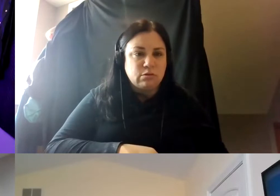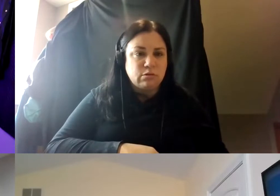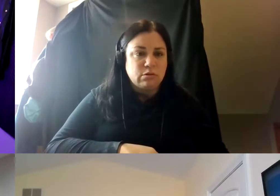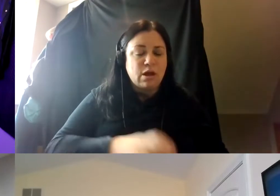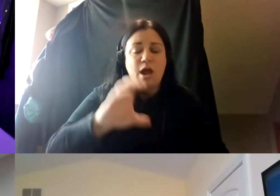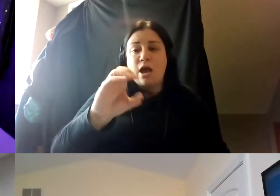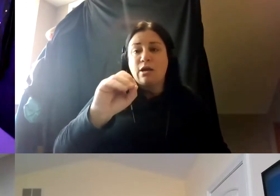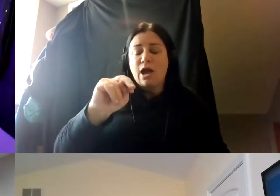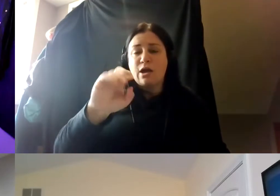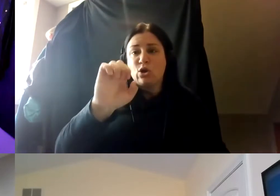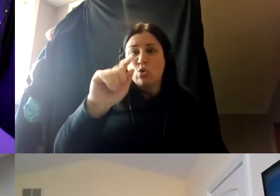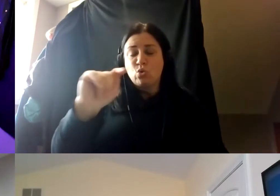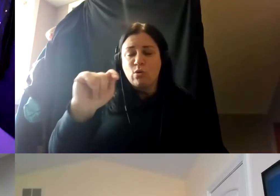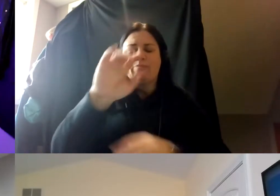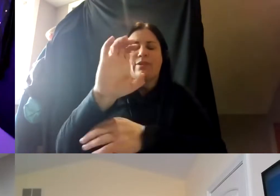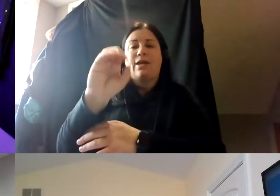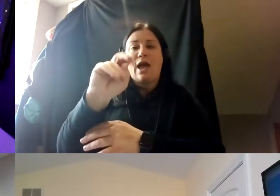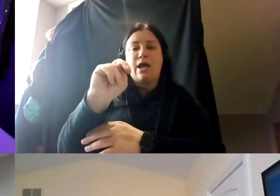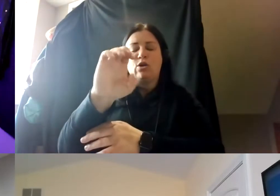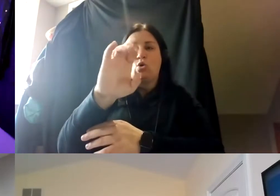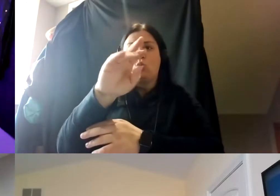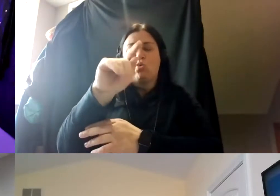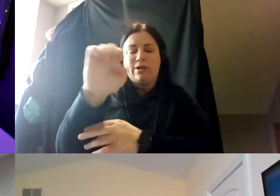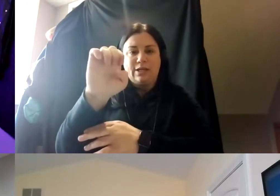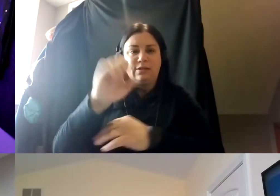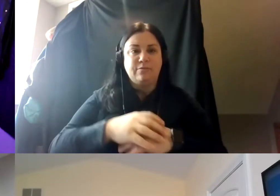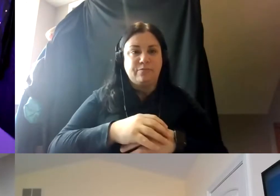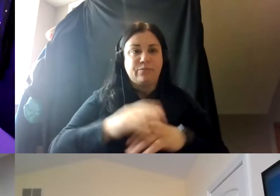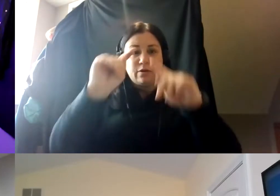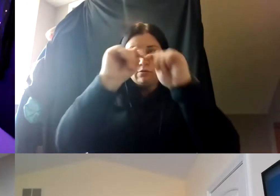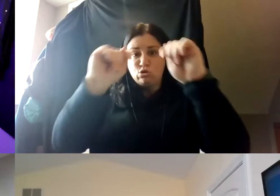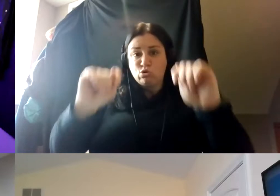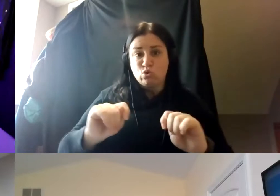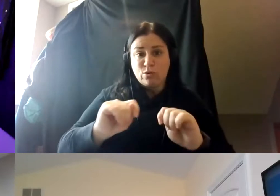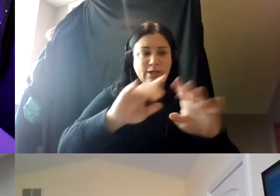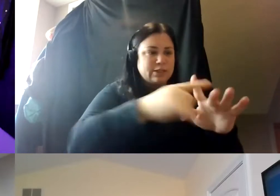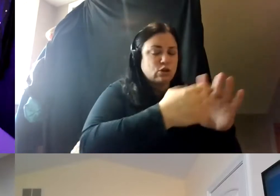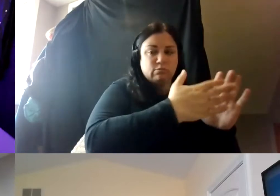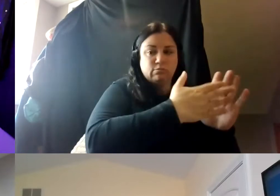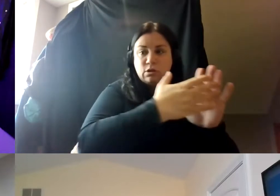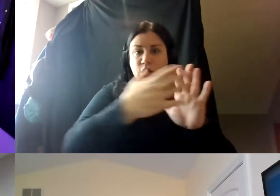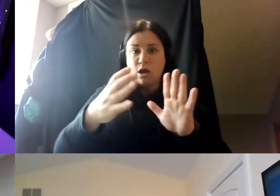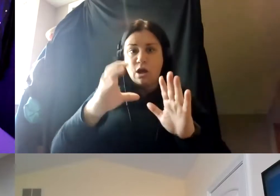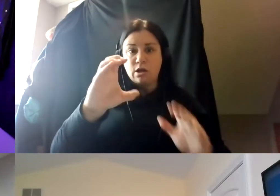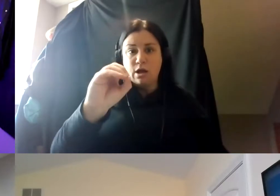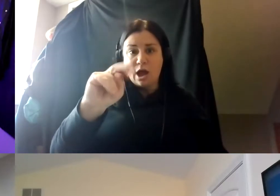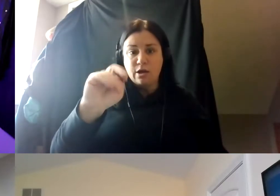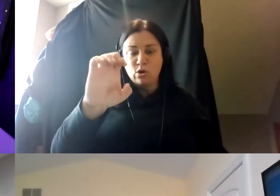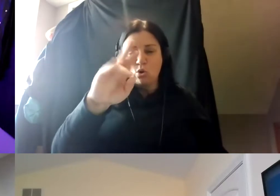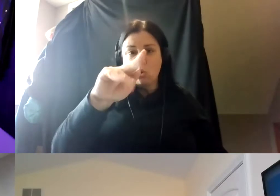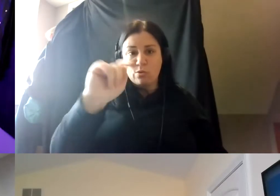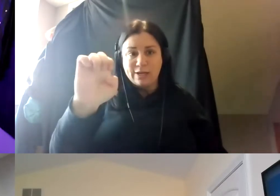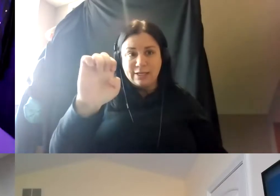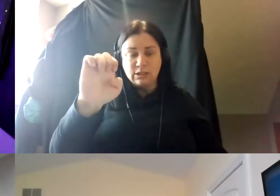Concrete. Concrete. Perfect. So from triangle, we got all the way to concrete. And that was a really weird way to get there, right?